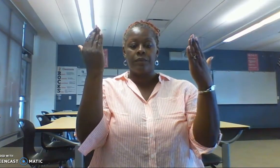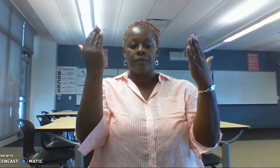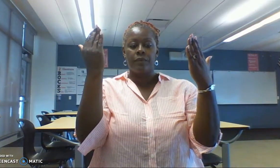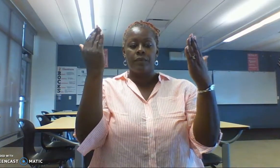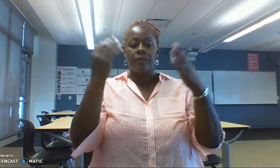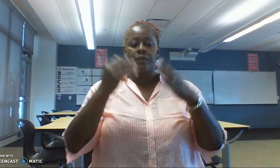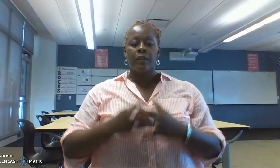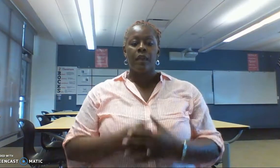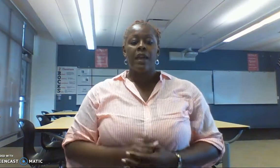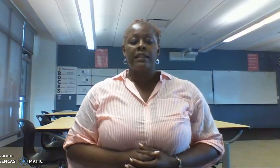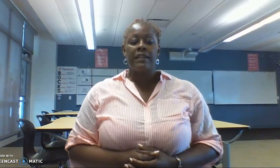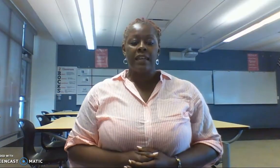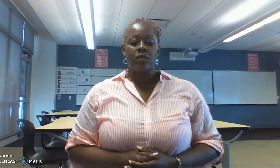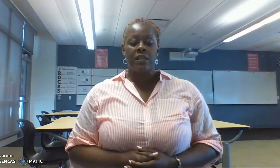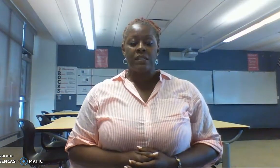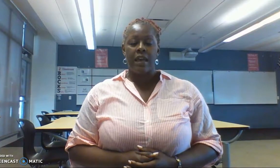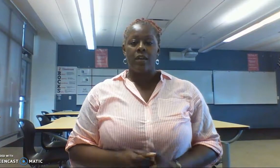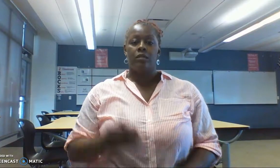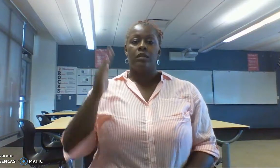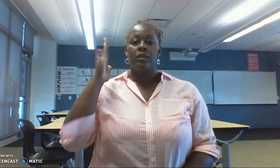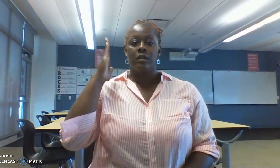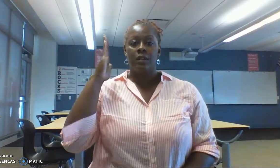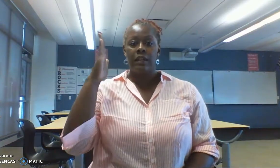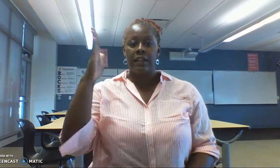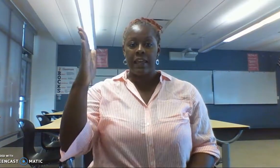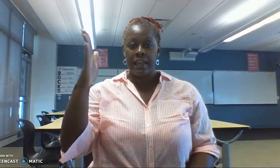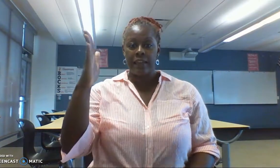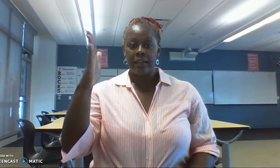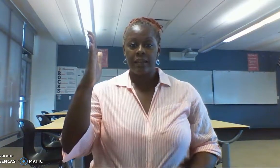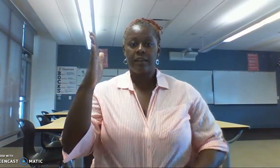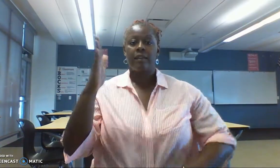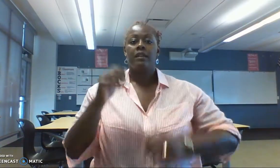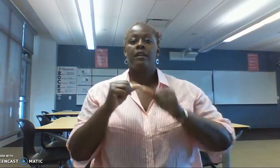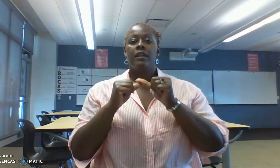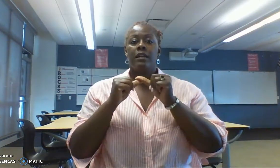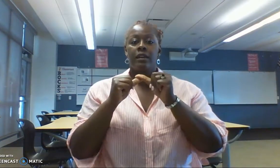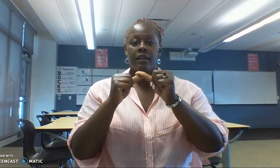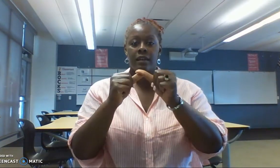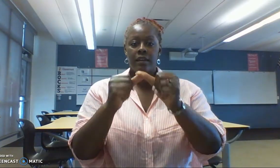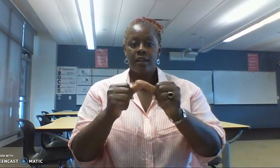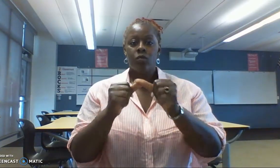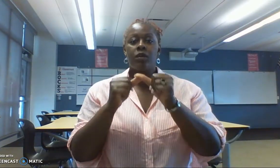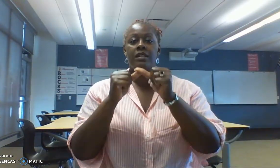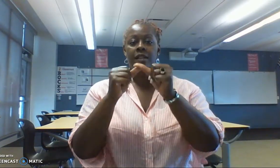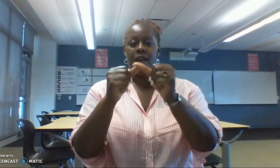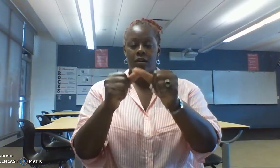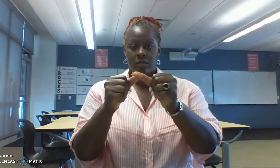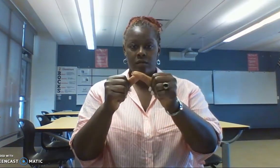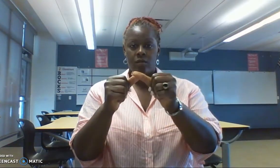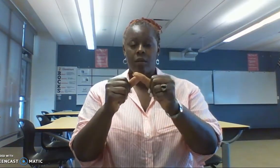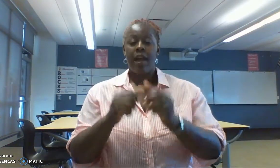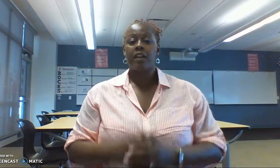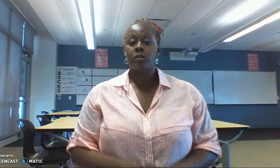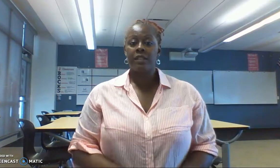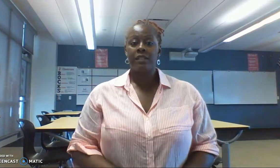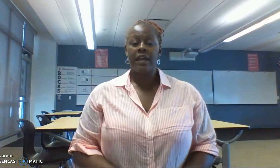Let it resound. Let it resound. We're actually